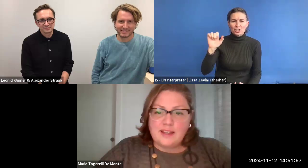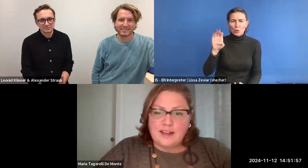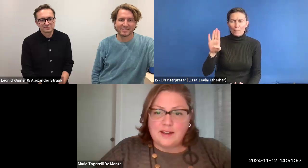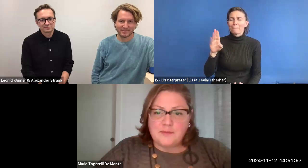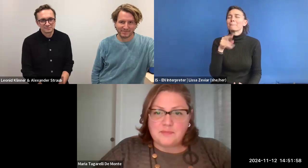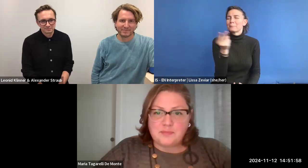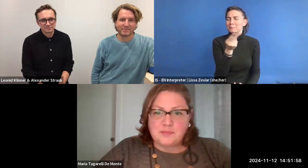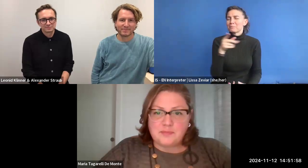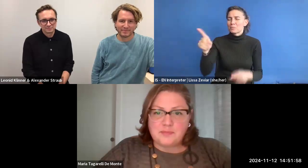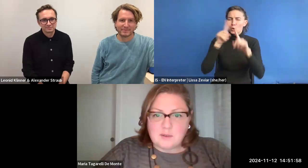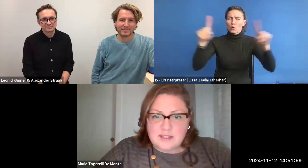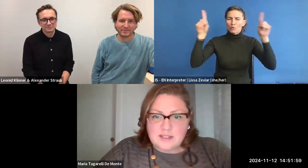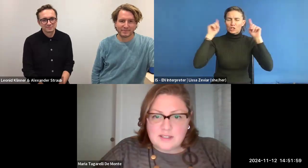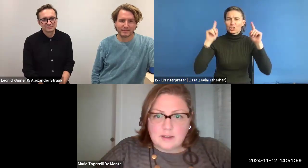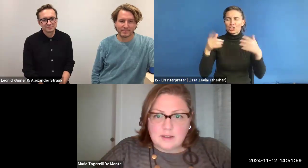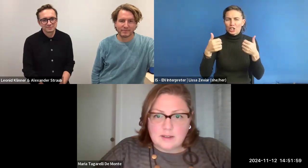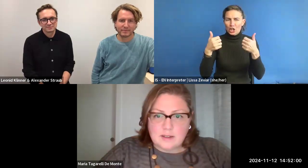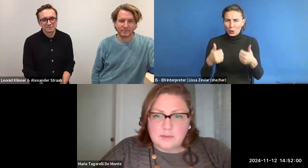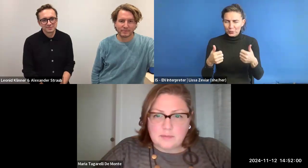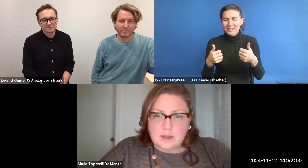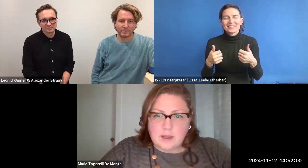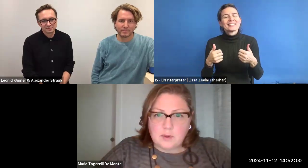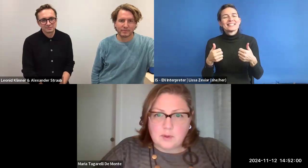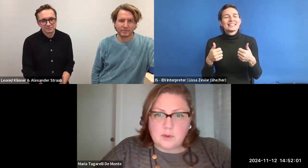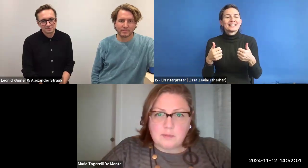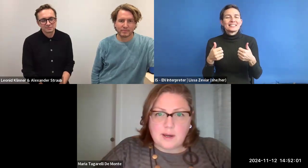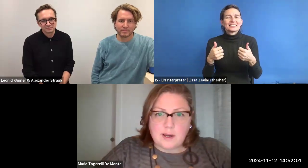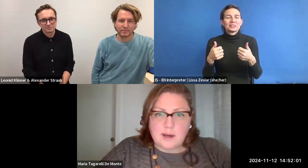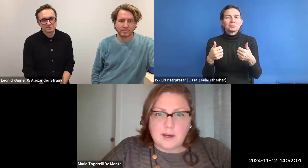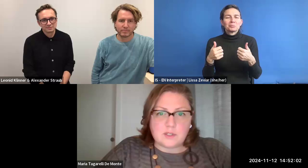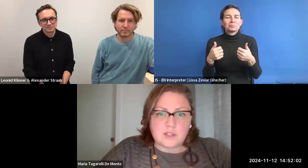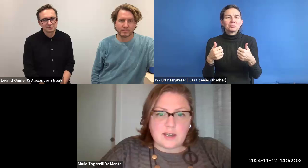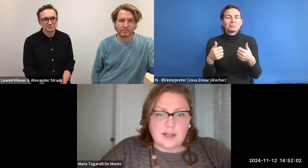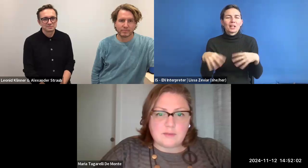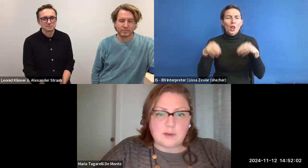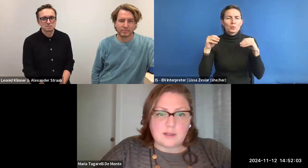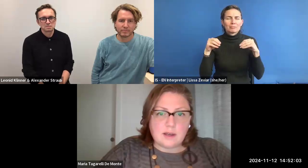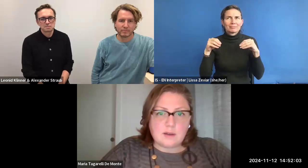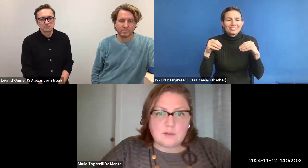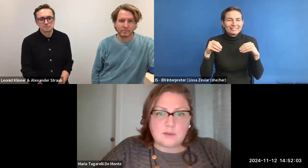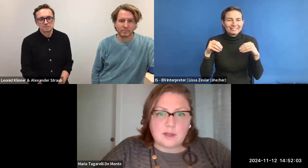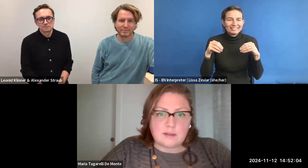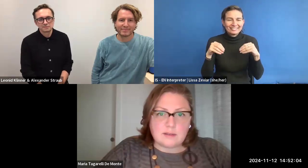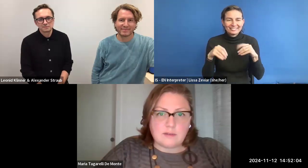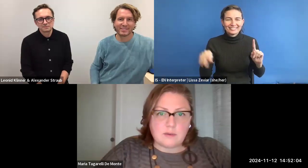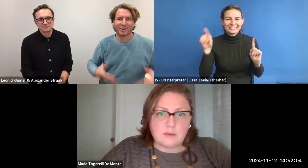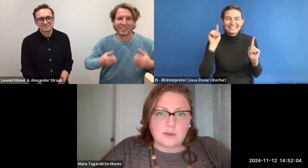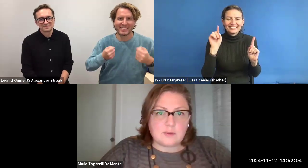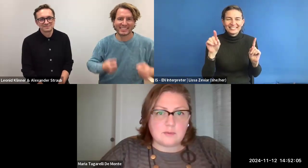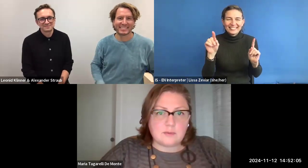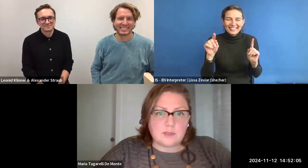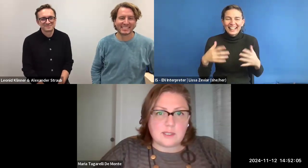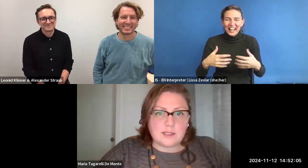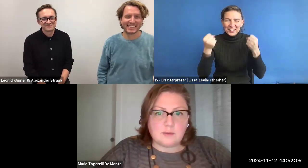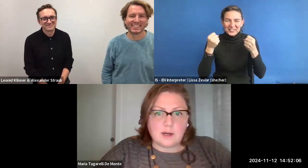Cologne. I will just upload your bio to the chat right now so that